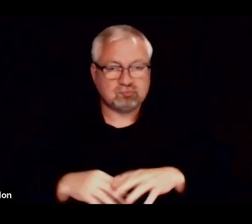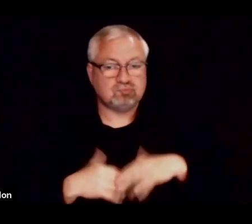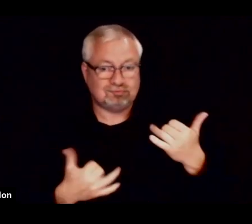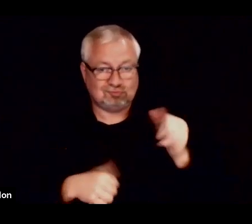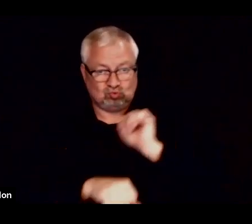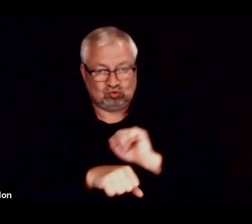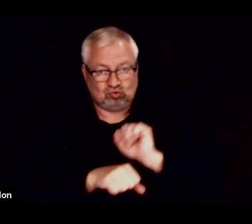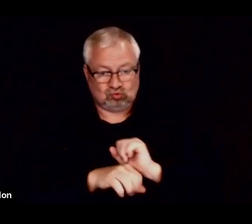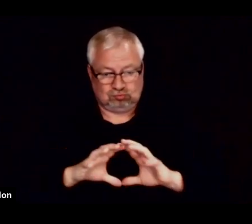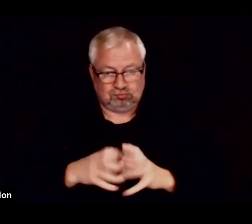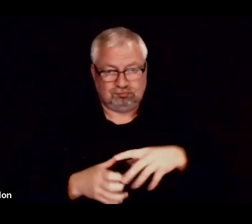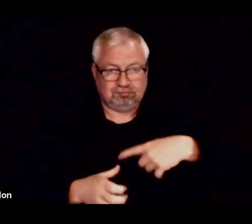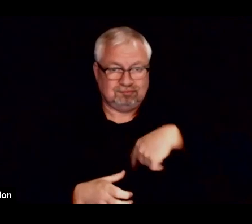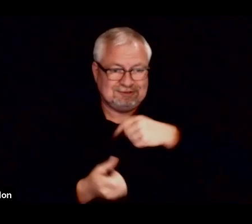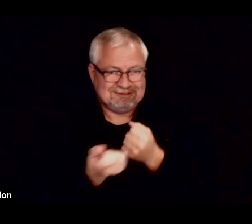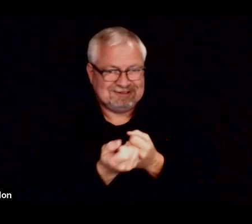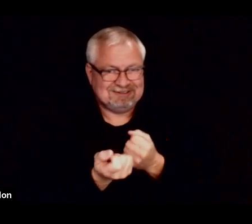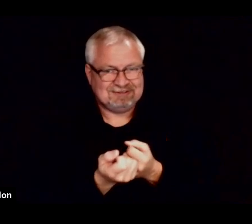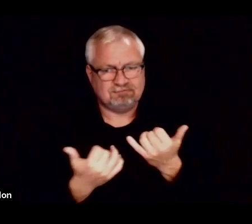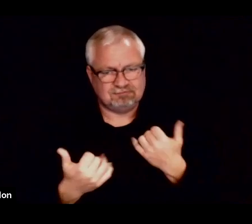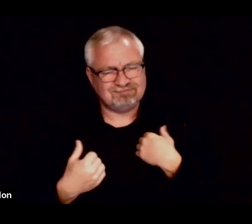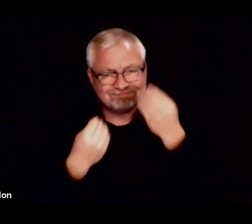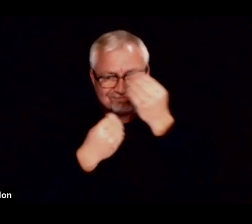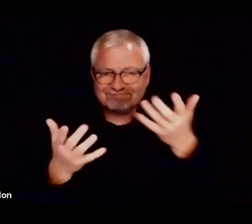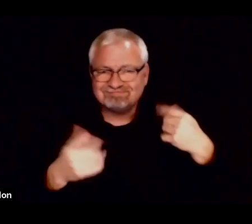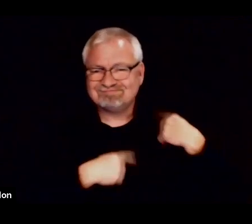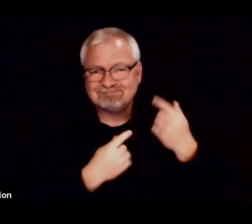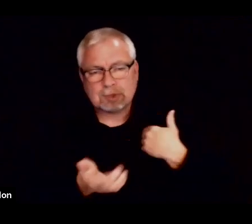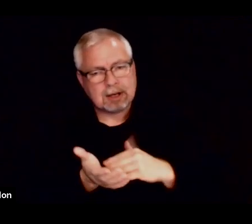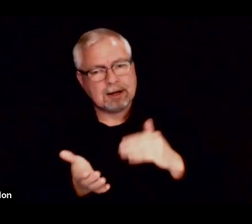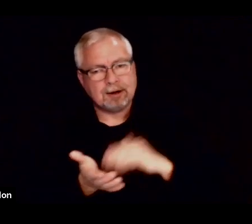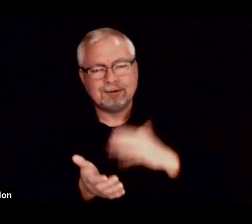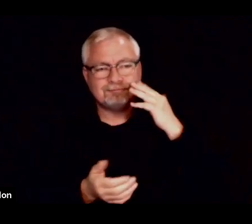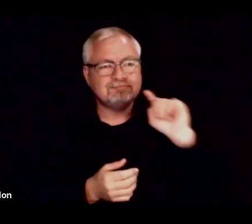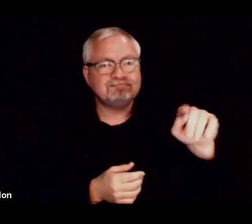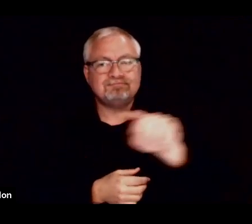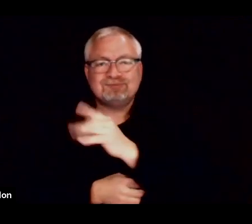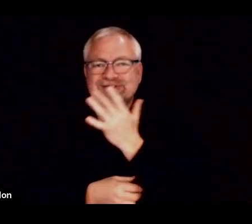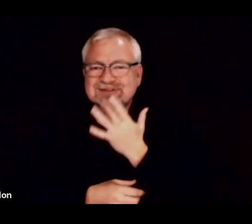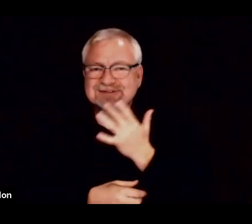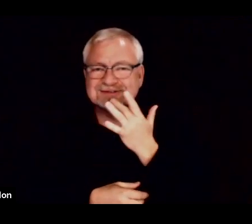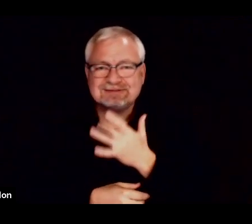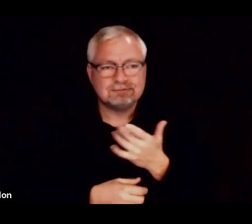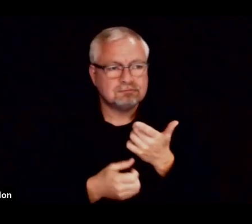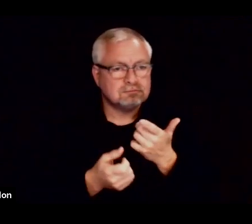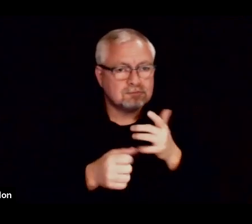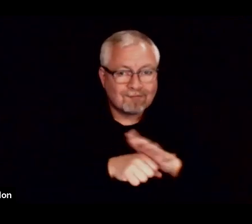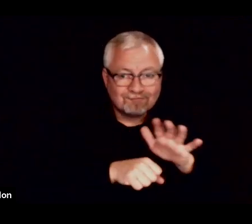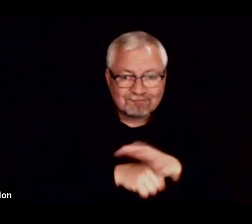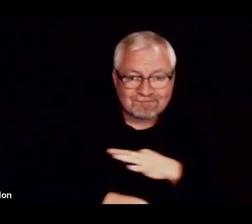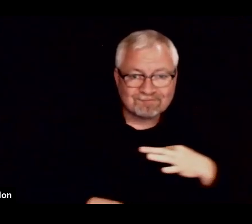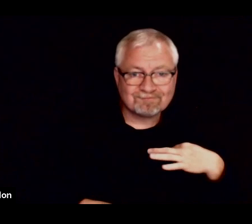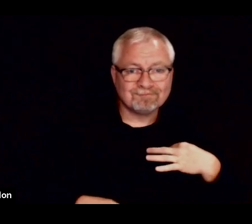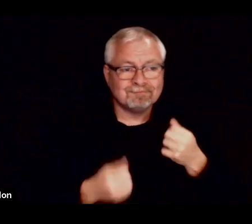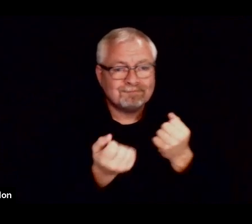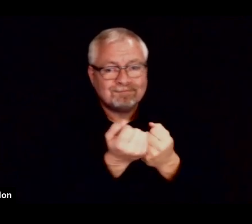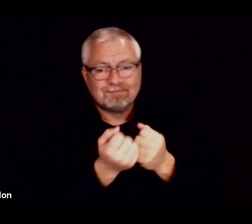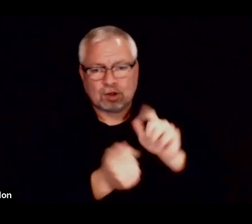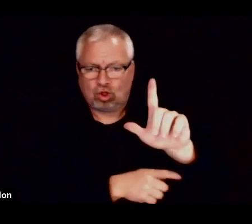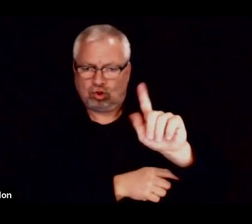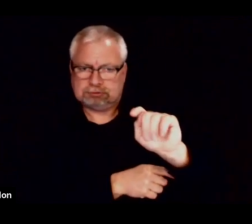time, we know that the staffing challenges in our long-term care sector have been significant for a long time. This